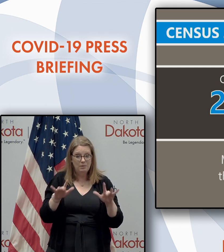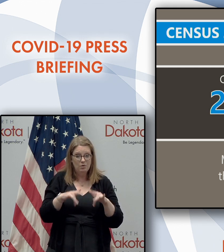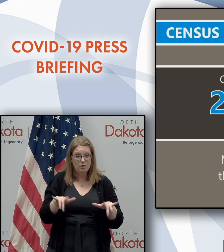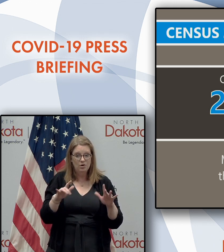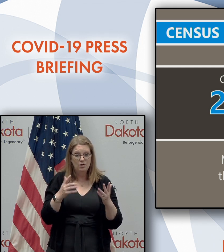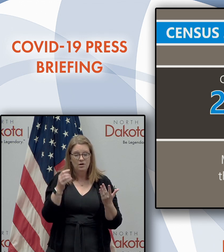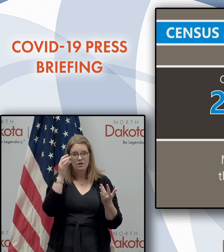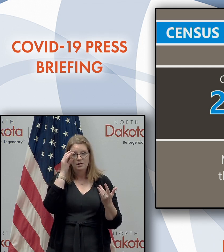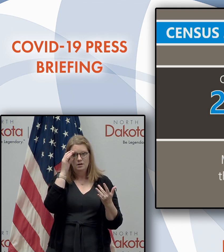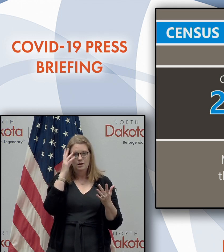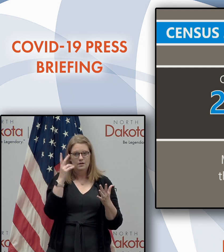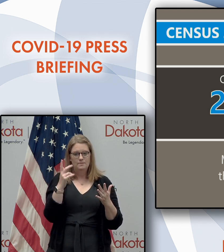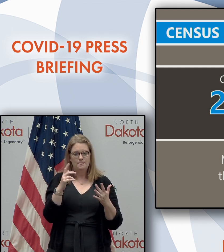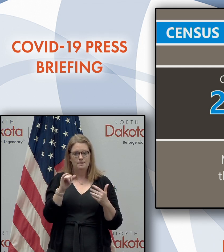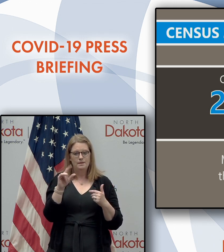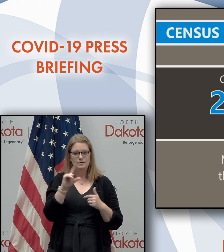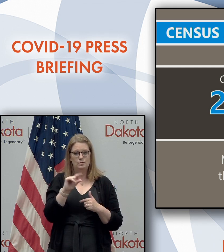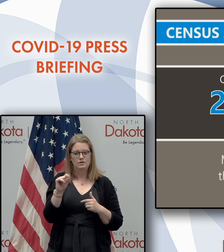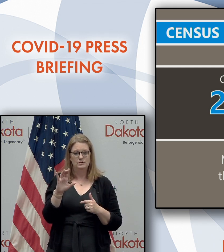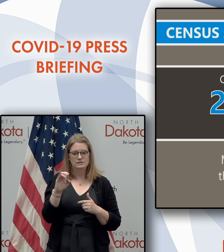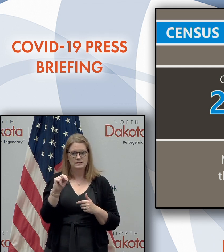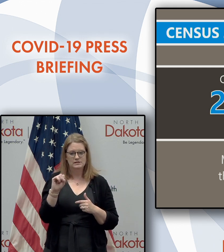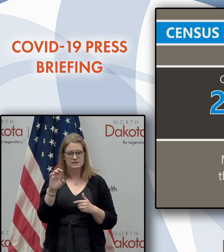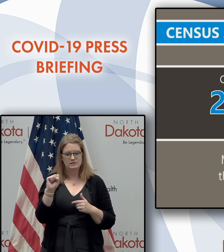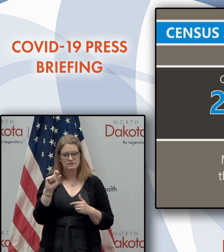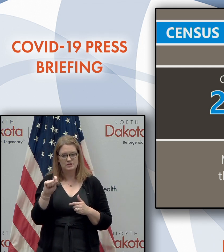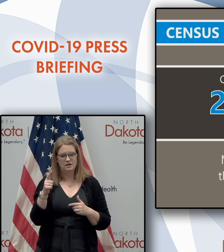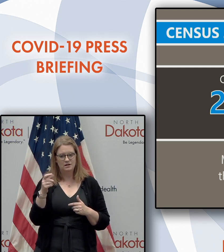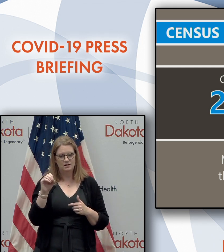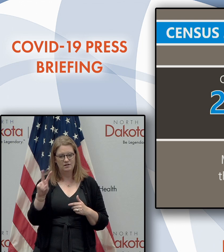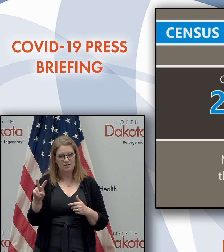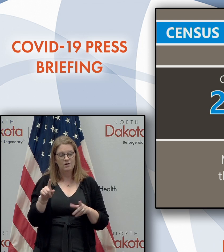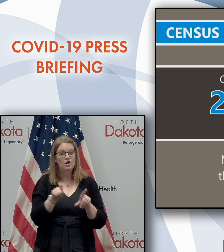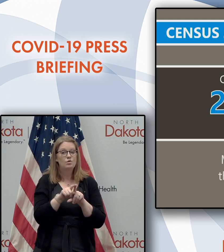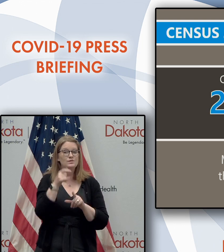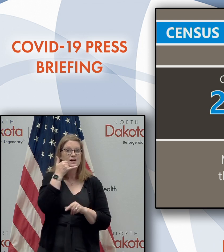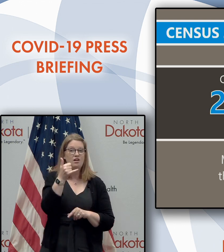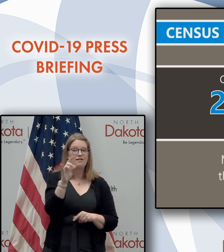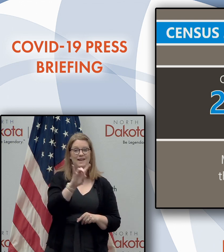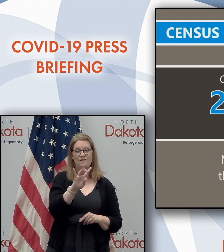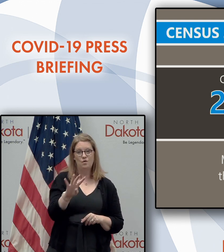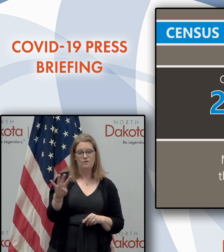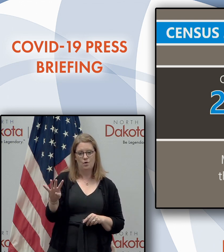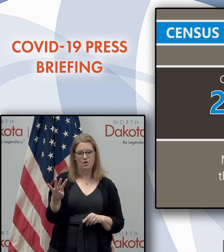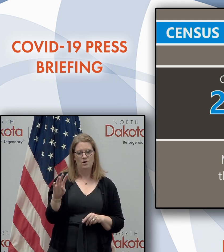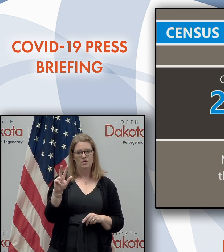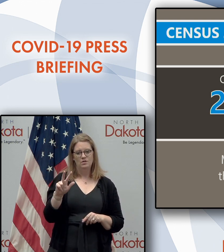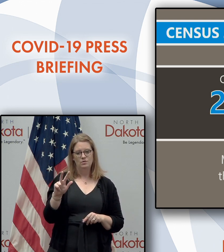to get on the internet to 2020census.gov, you can also respond by phone at